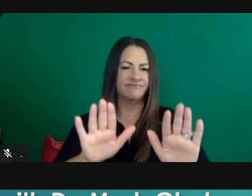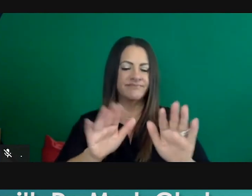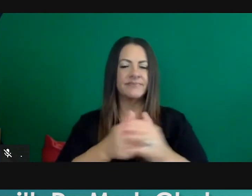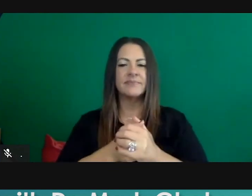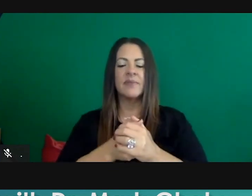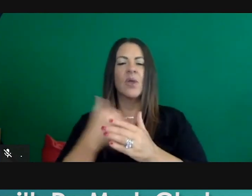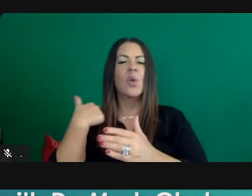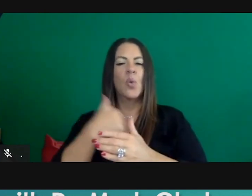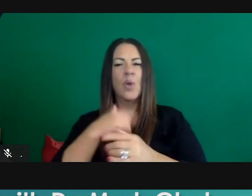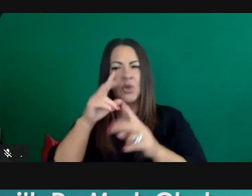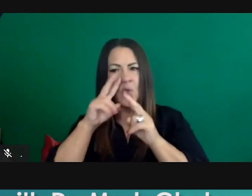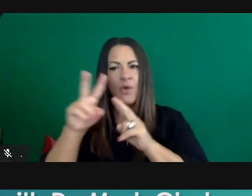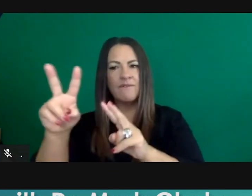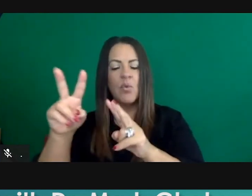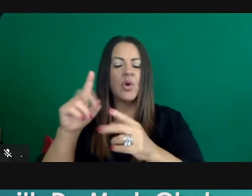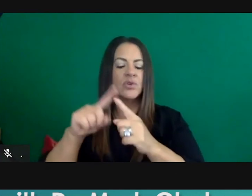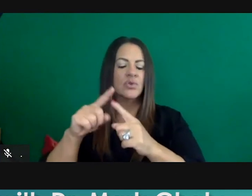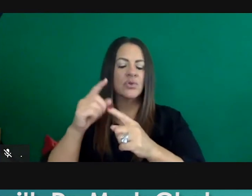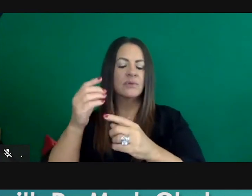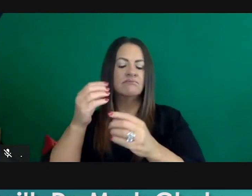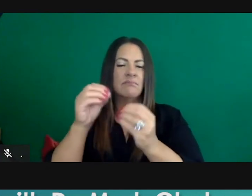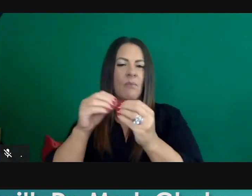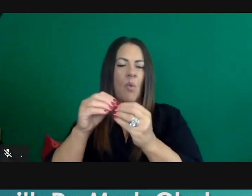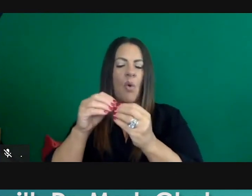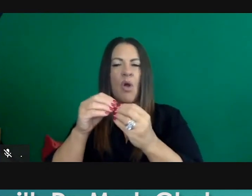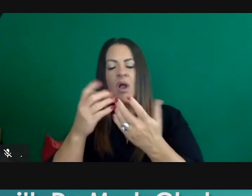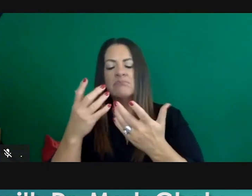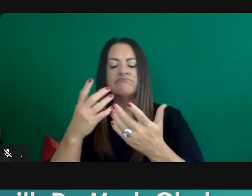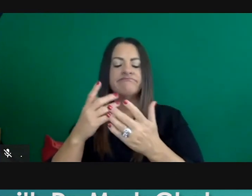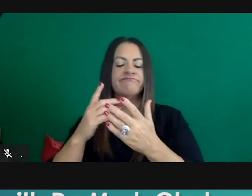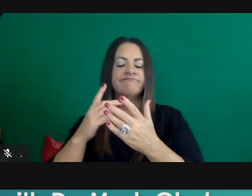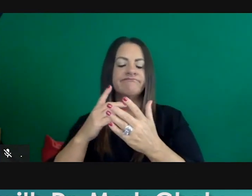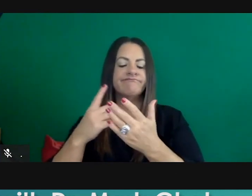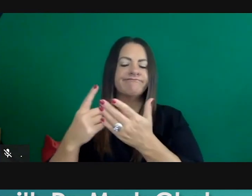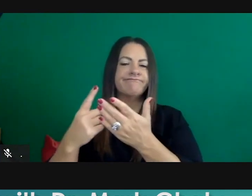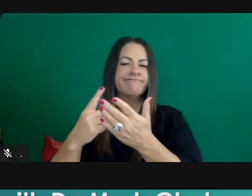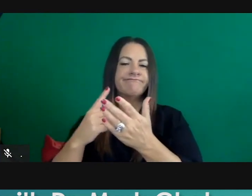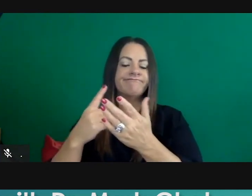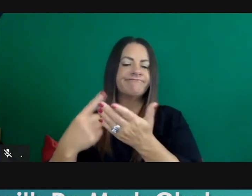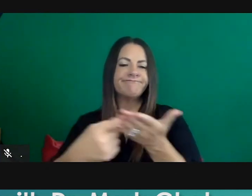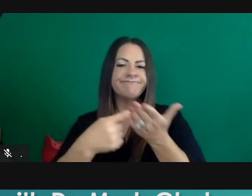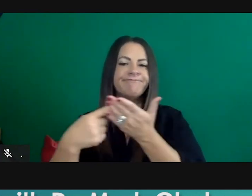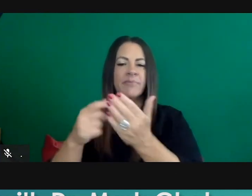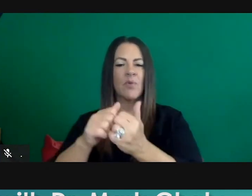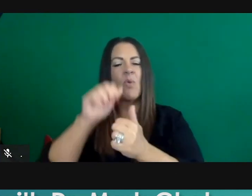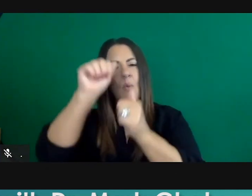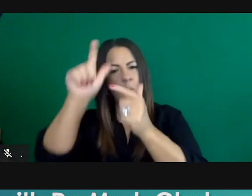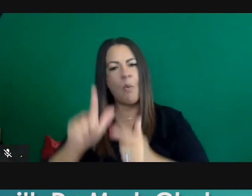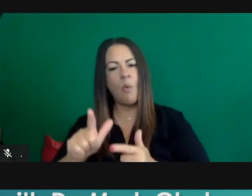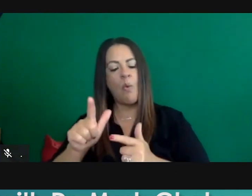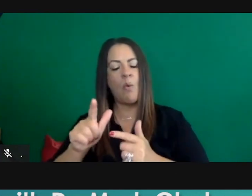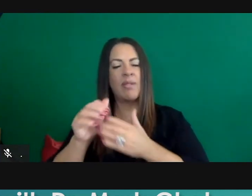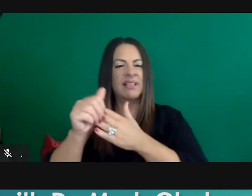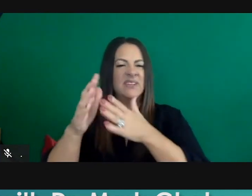we'll be looking forward to the upcoming week in those conversations so that we do indeed